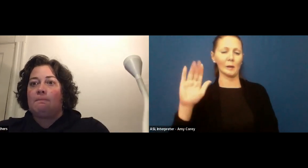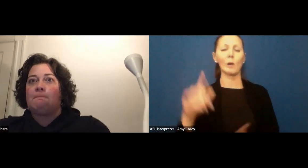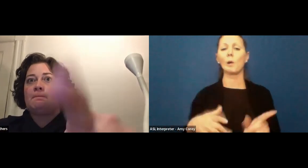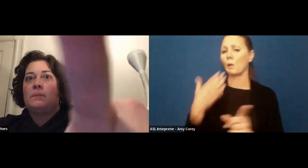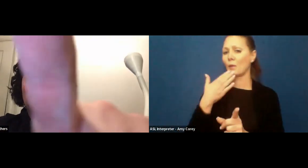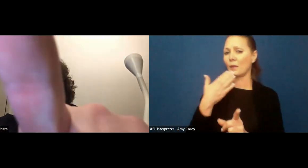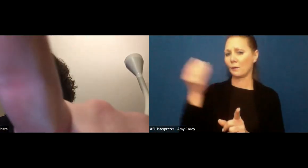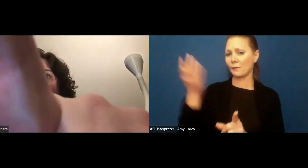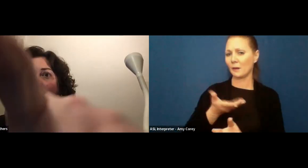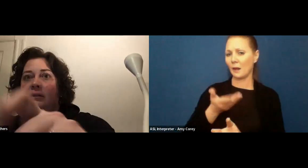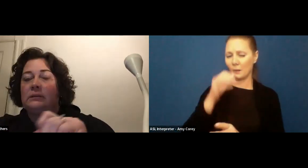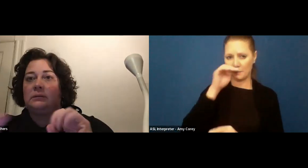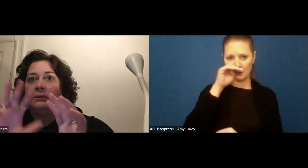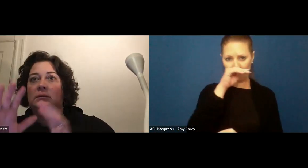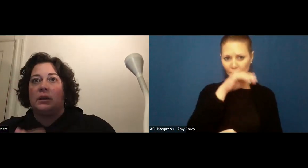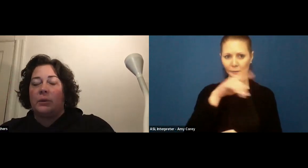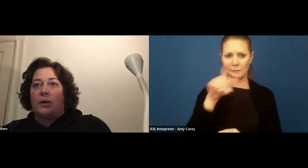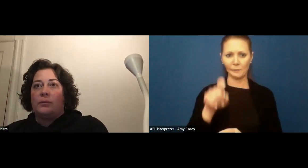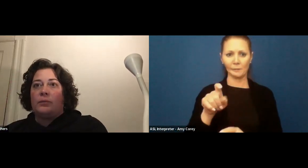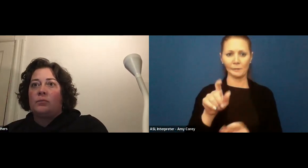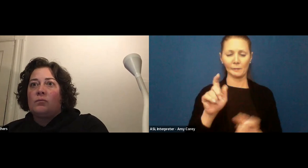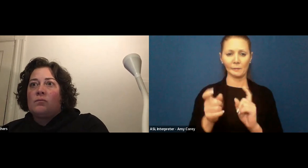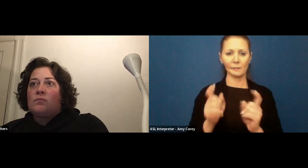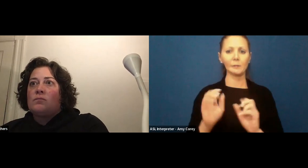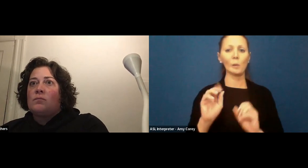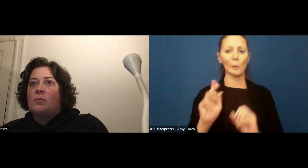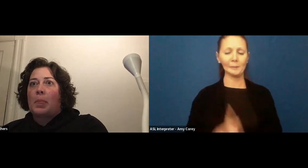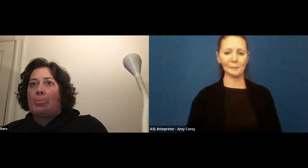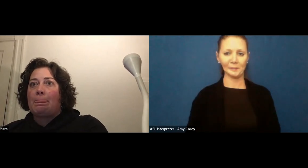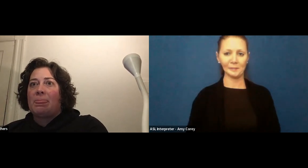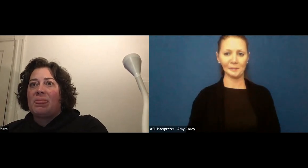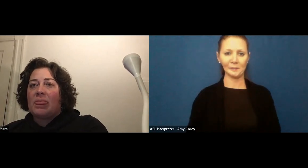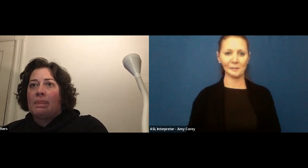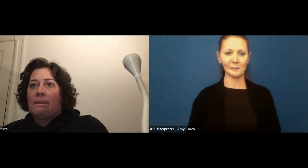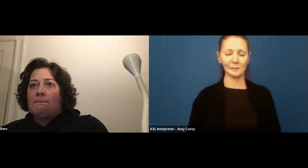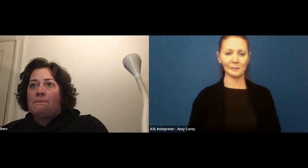me. Hold on, there we go.